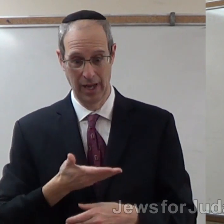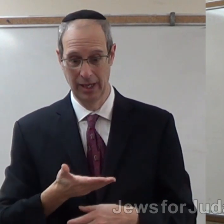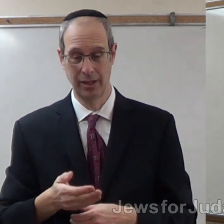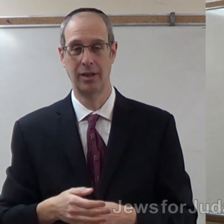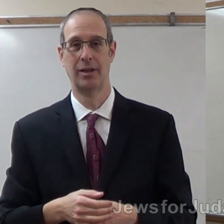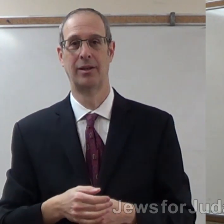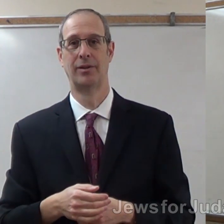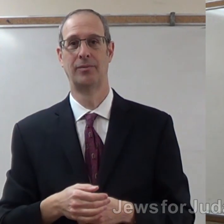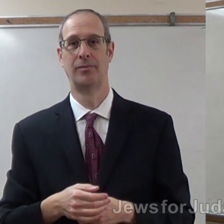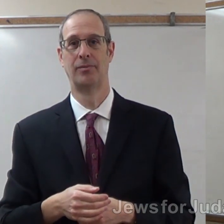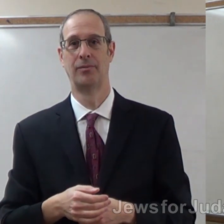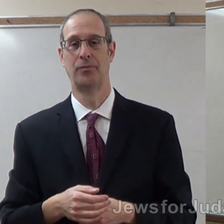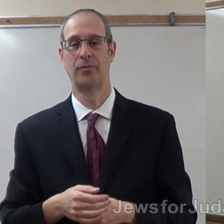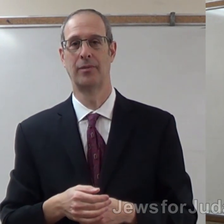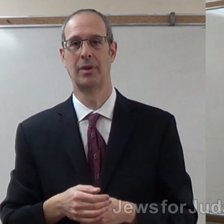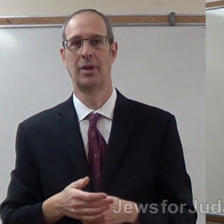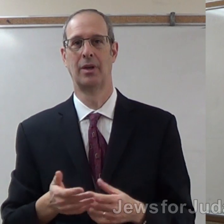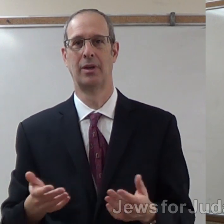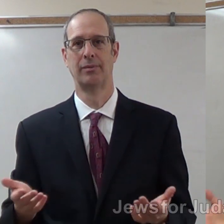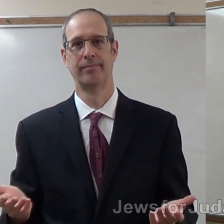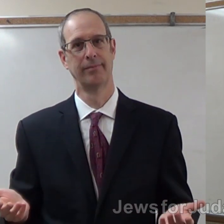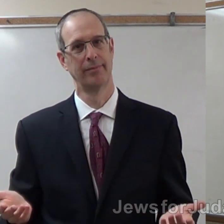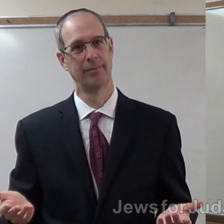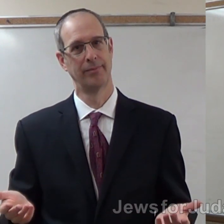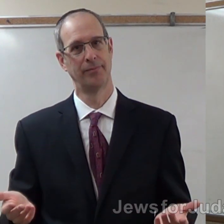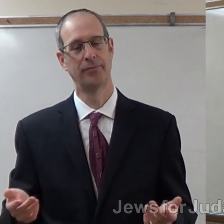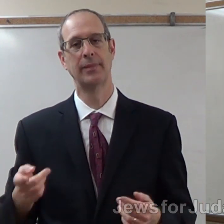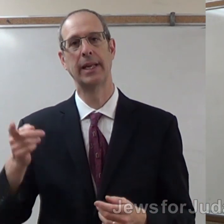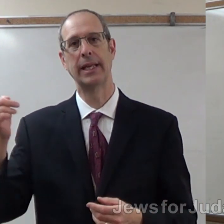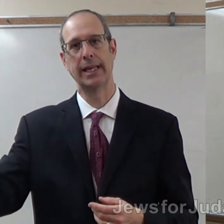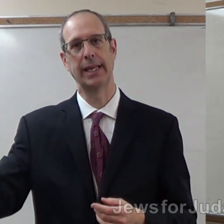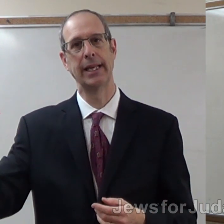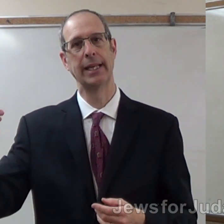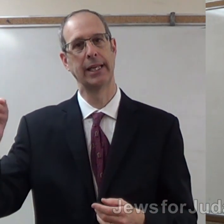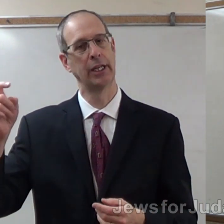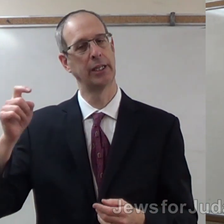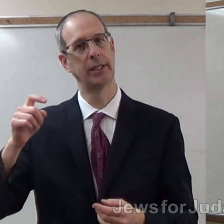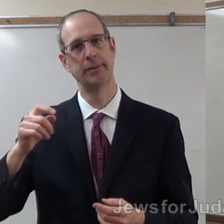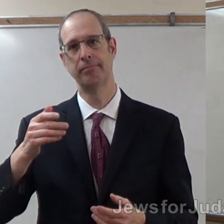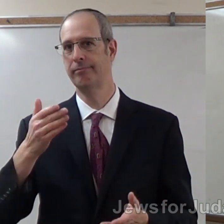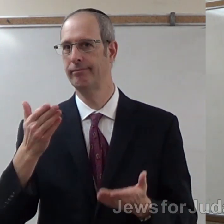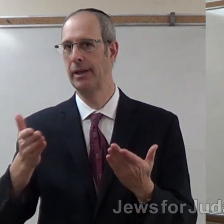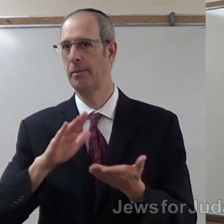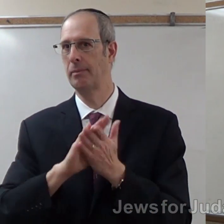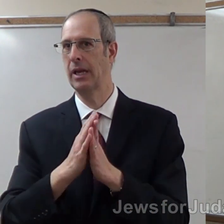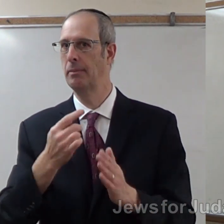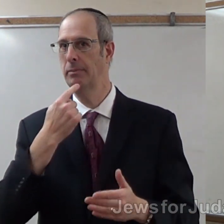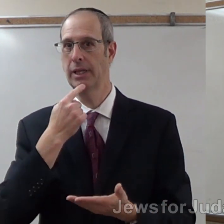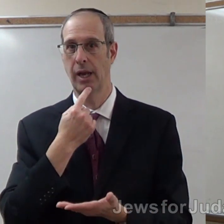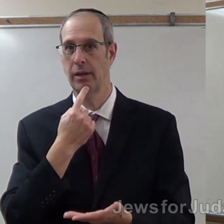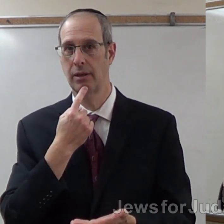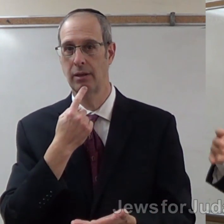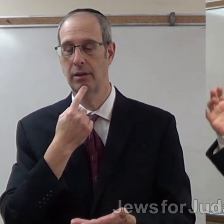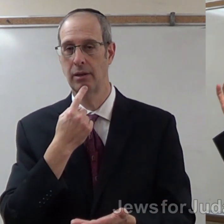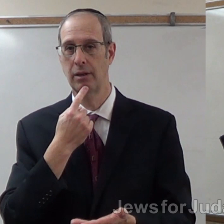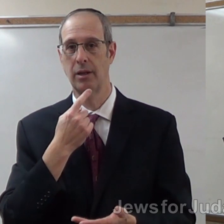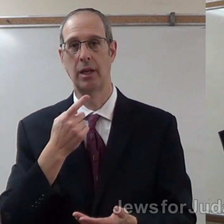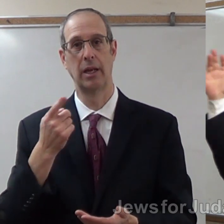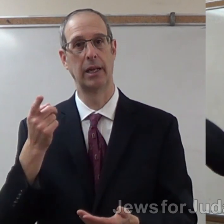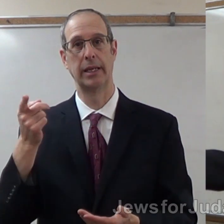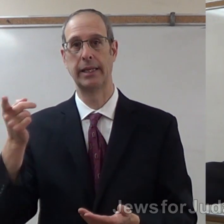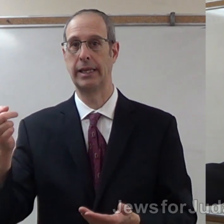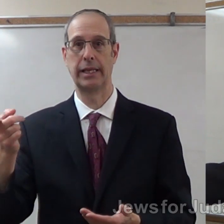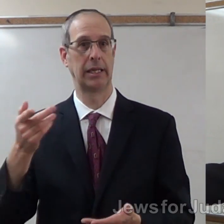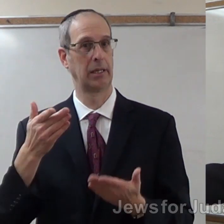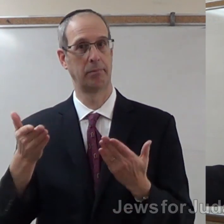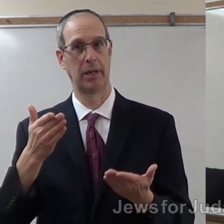wedding. Now, he could have gotten very, very upset. He could have gotten